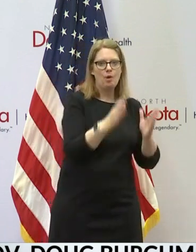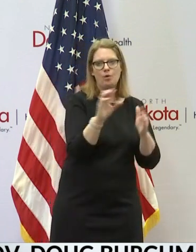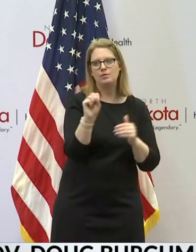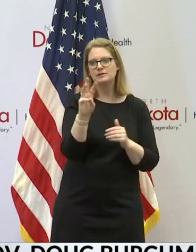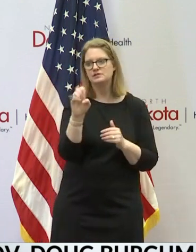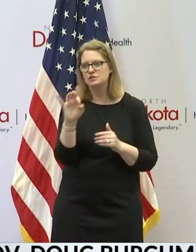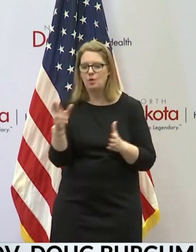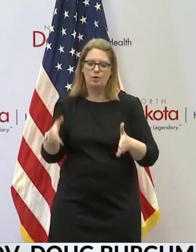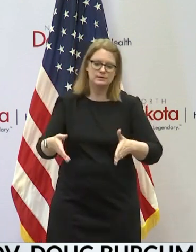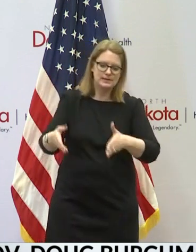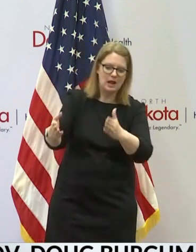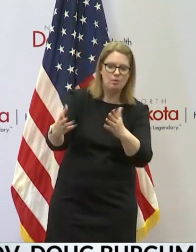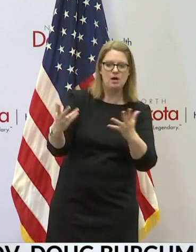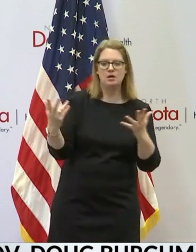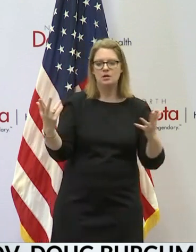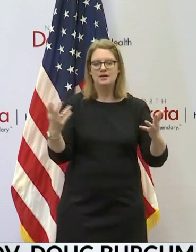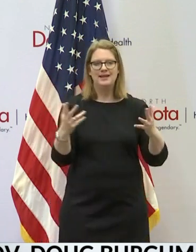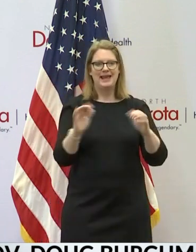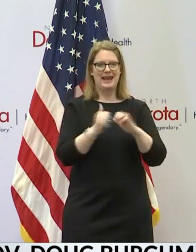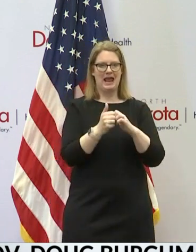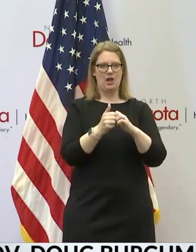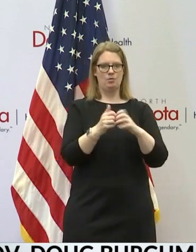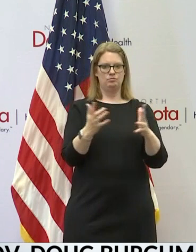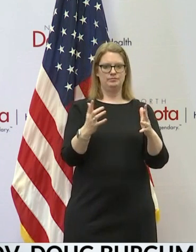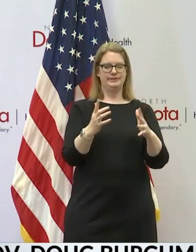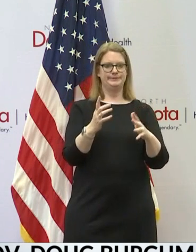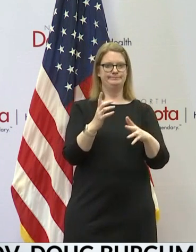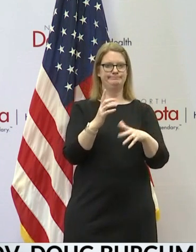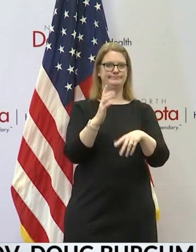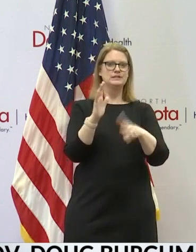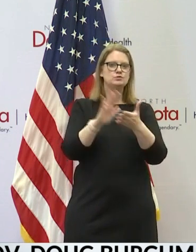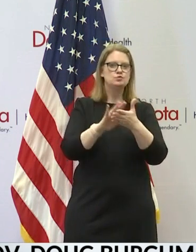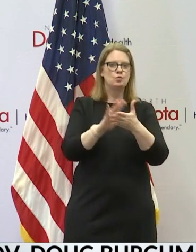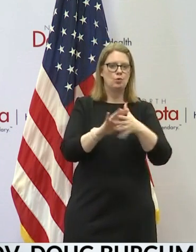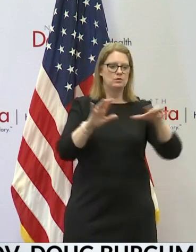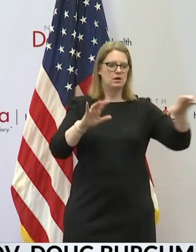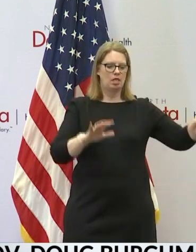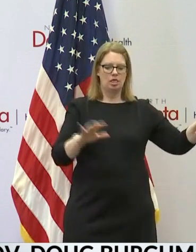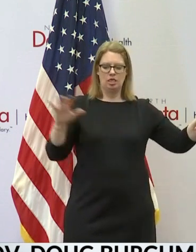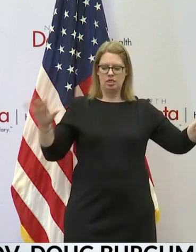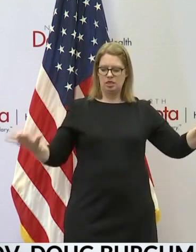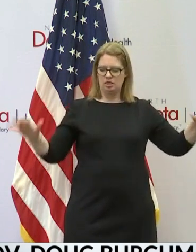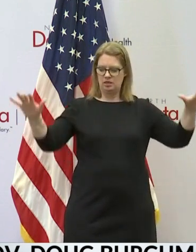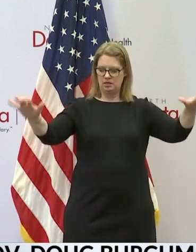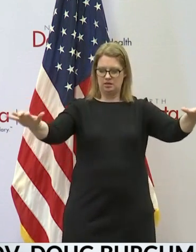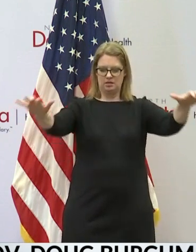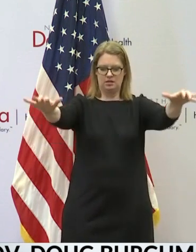and sidewalk, and how distributed you put your schools apart from each other, and how